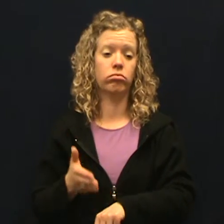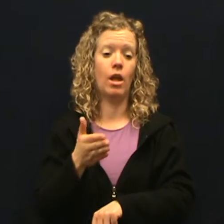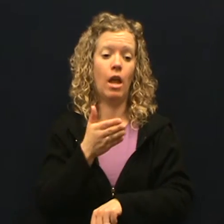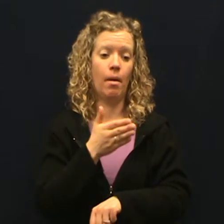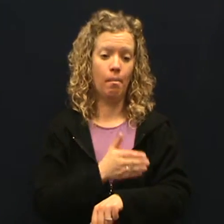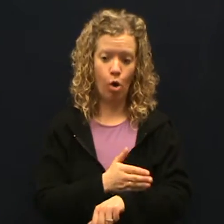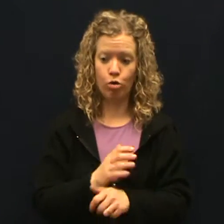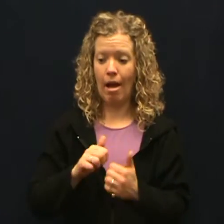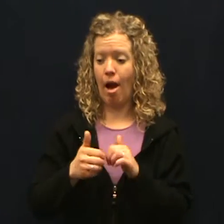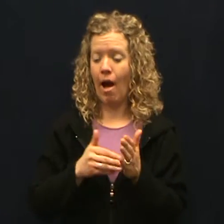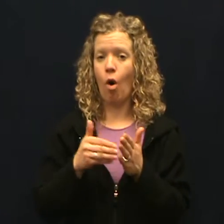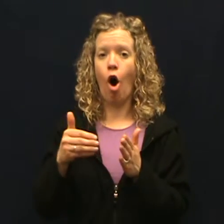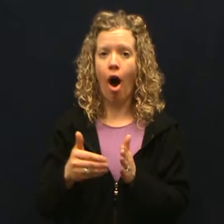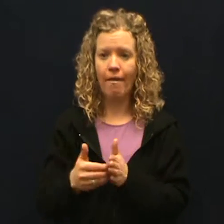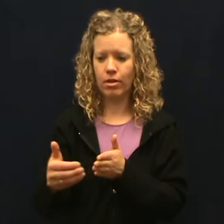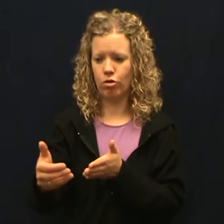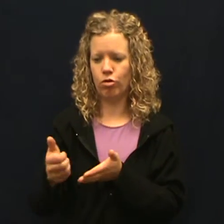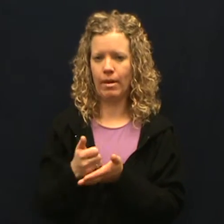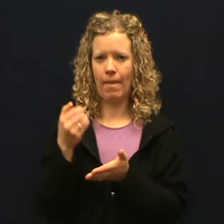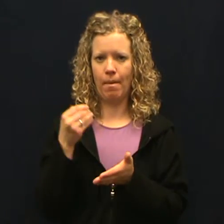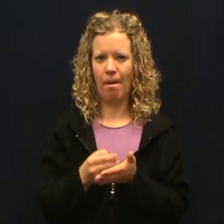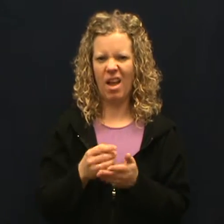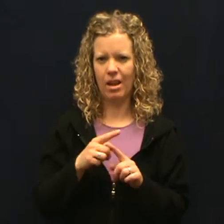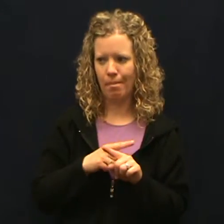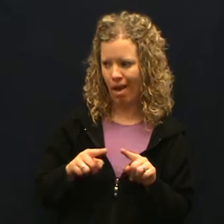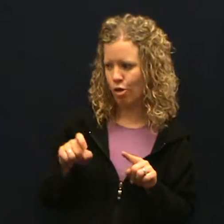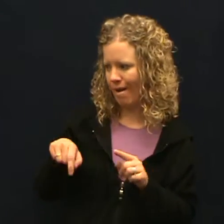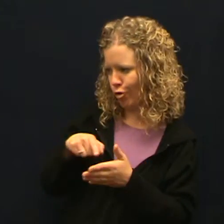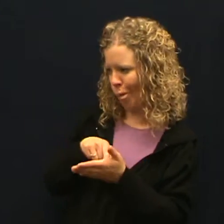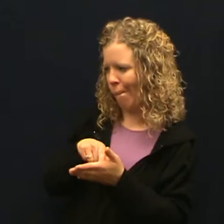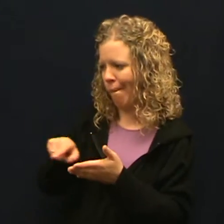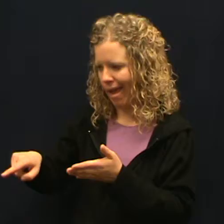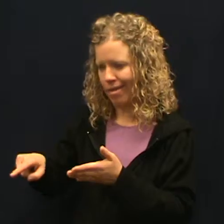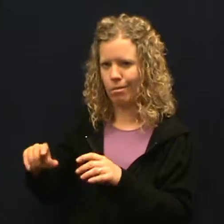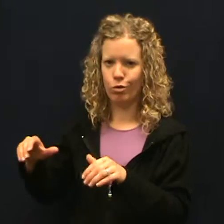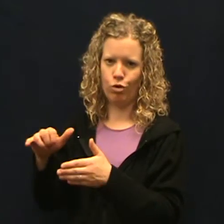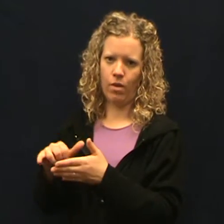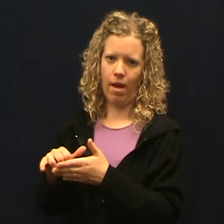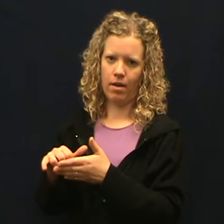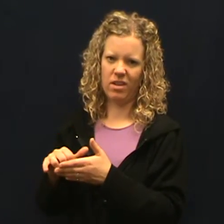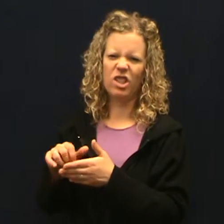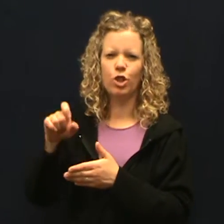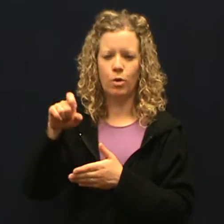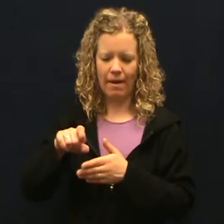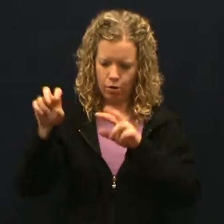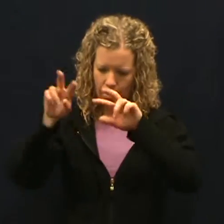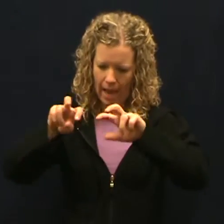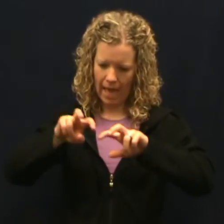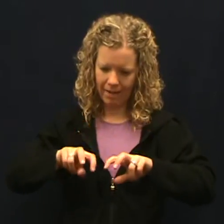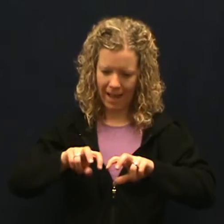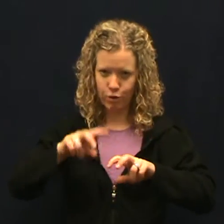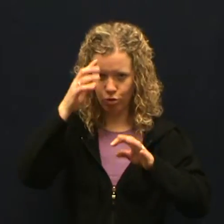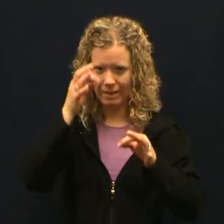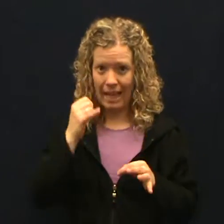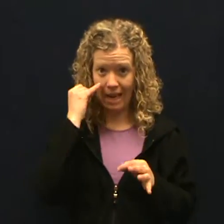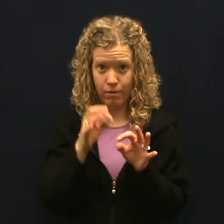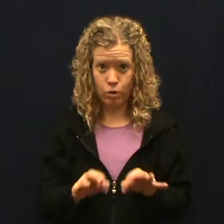you collect, but it will also cost you to do that, so you have to do an analysis to see if it's worthwhile for you to make